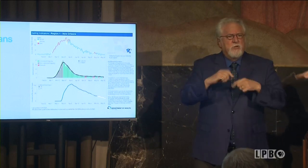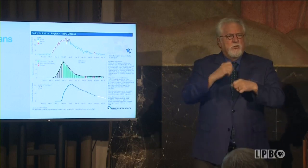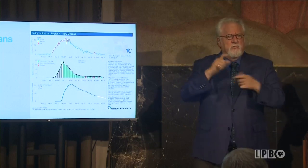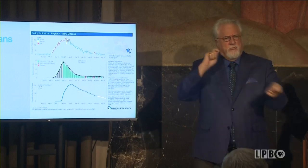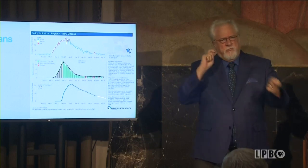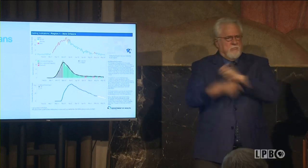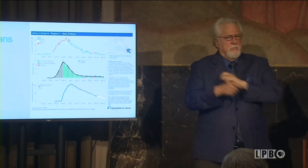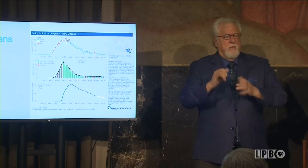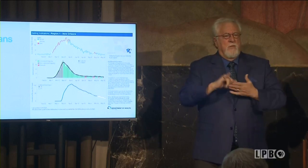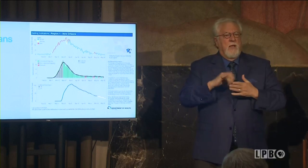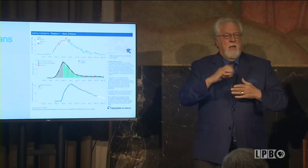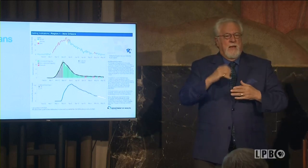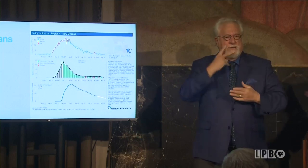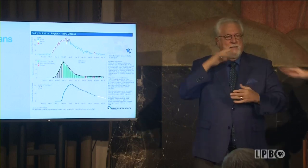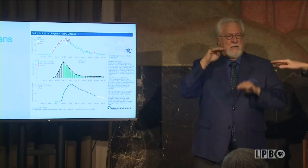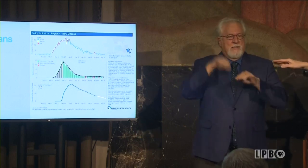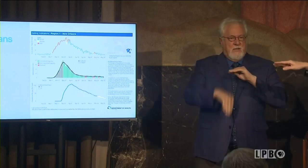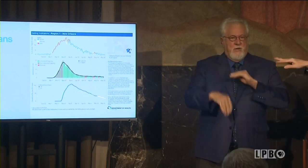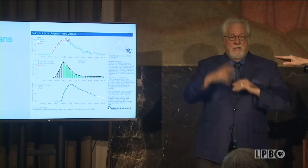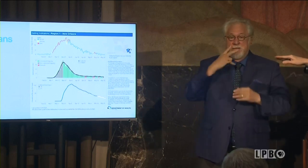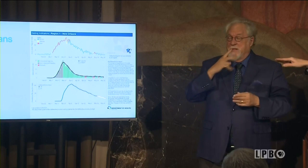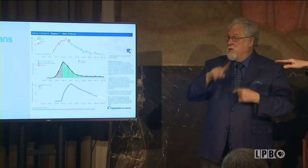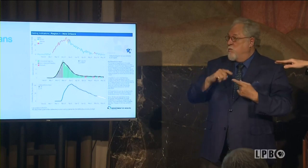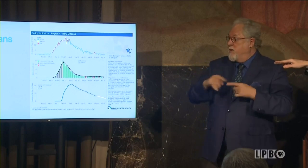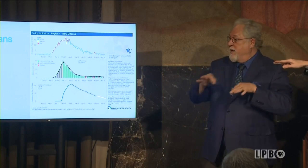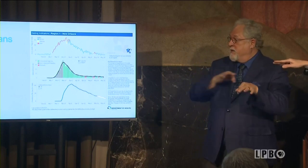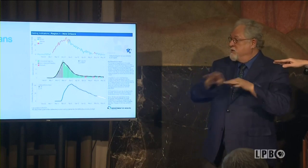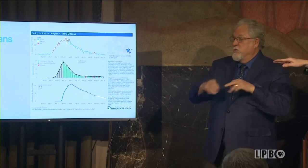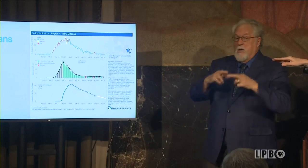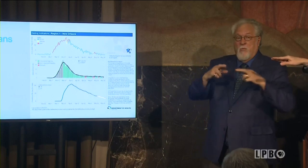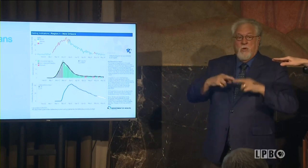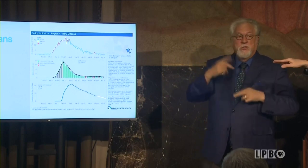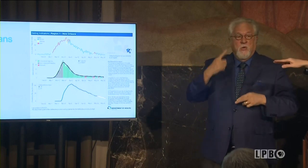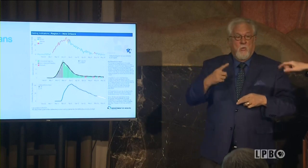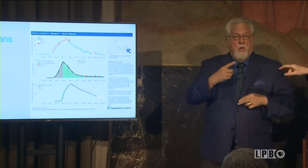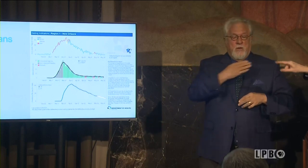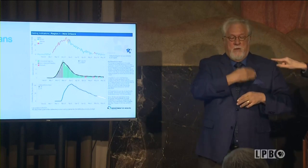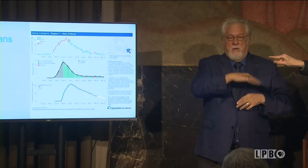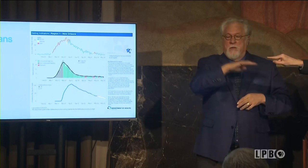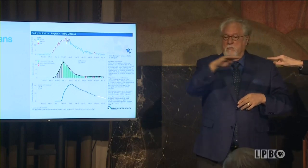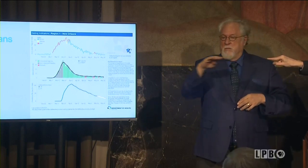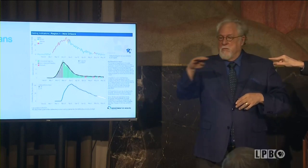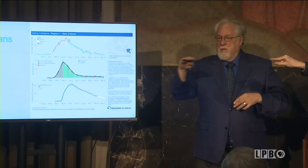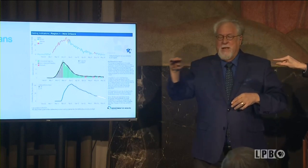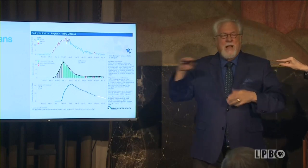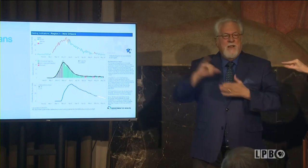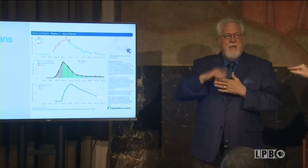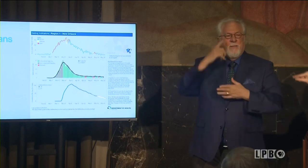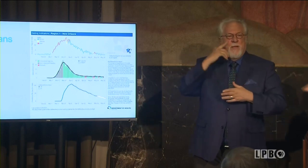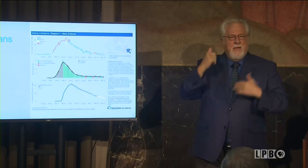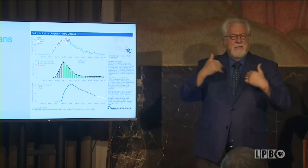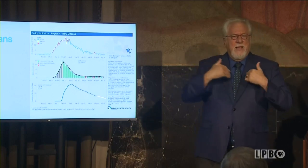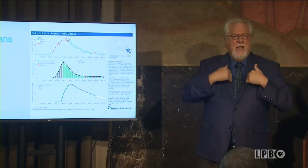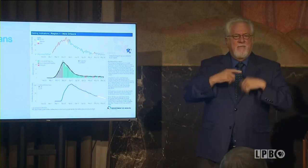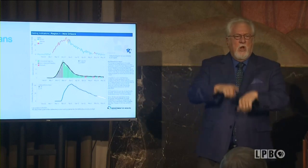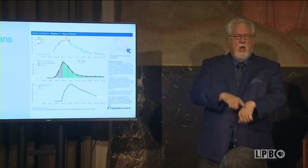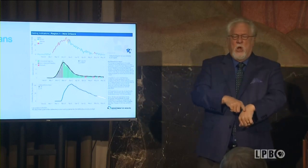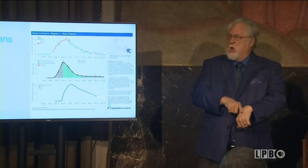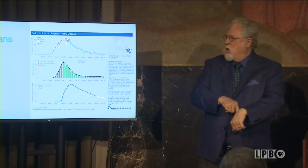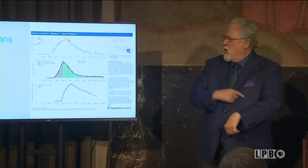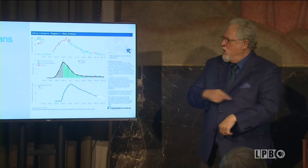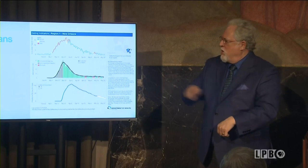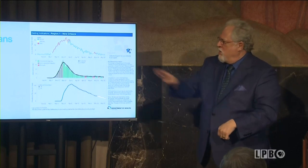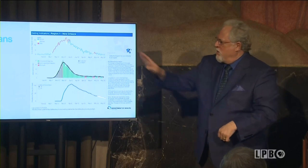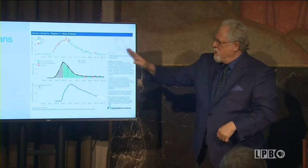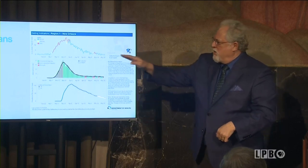that around and see a decrease. And as you can tell, when I described Region 1 as a plateau for cases, that's really because you have this long tail that